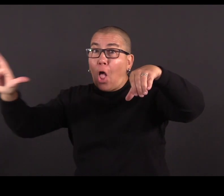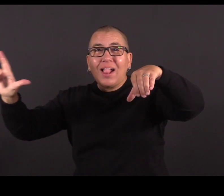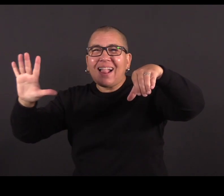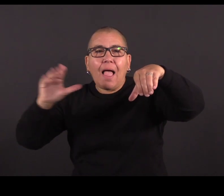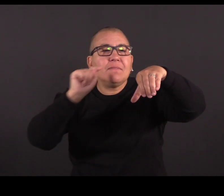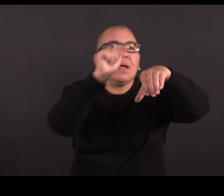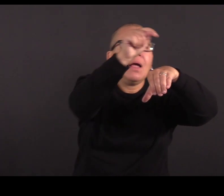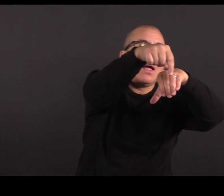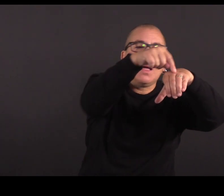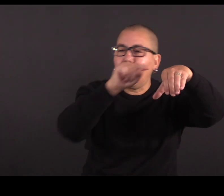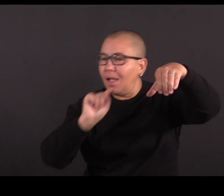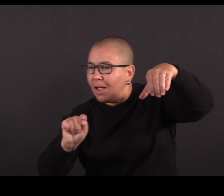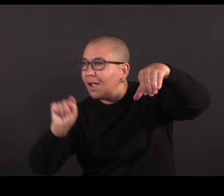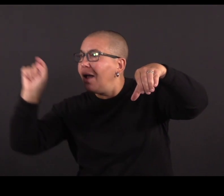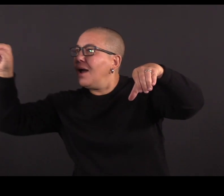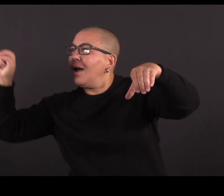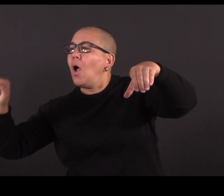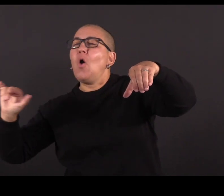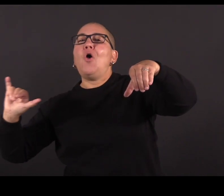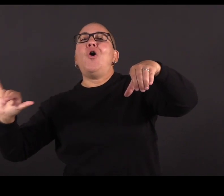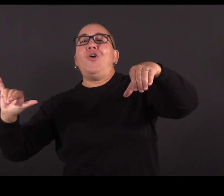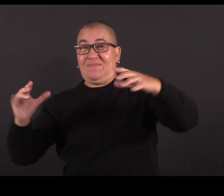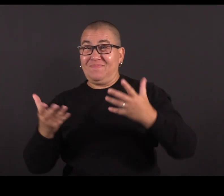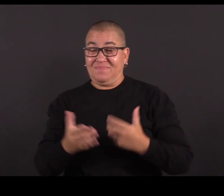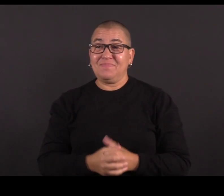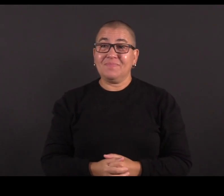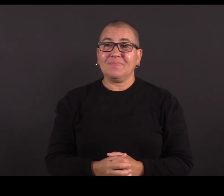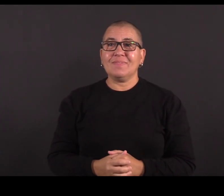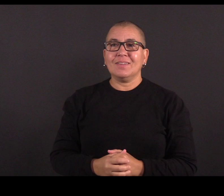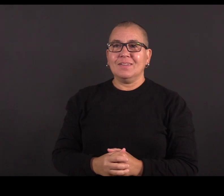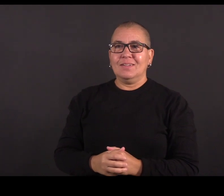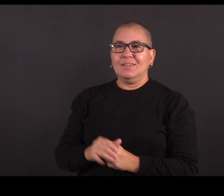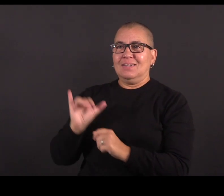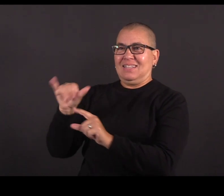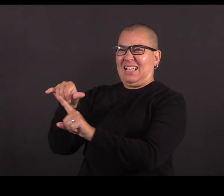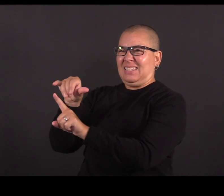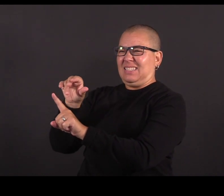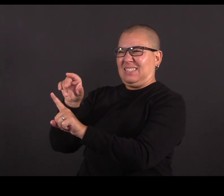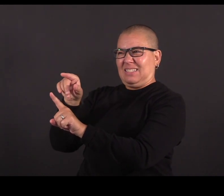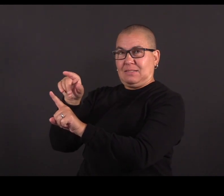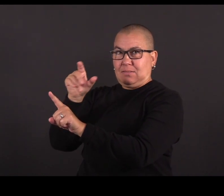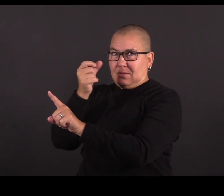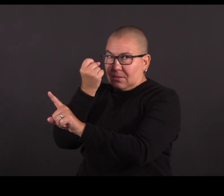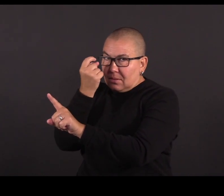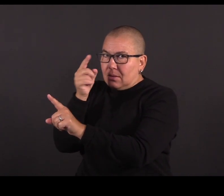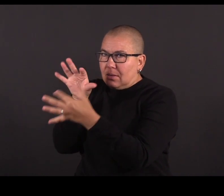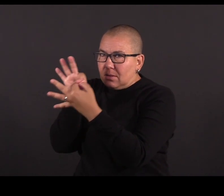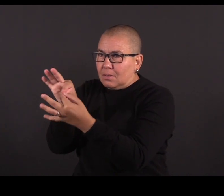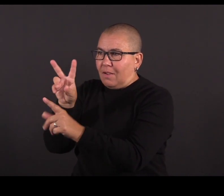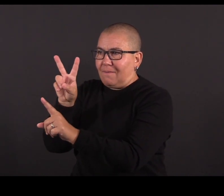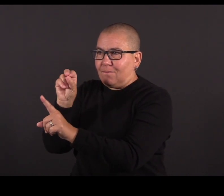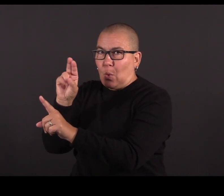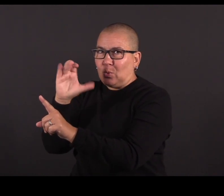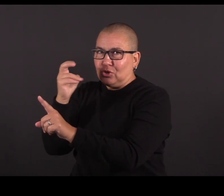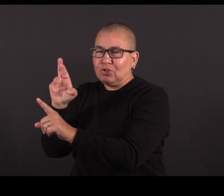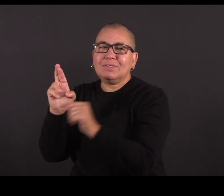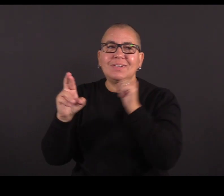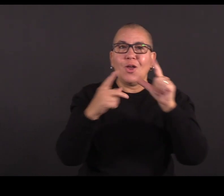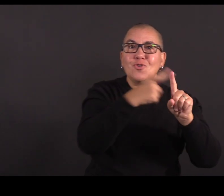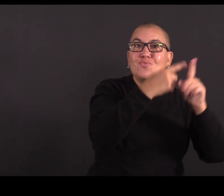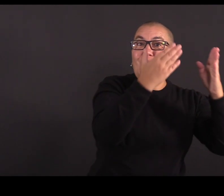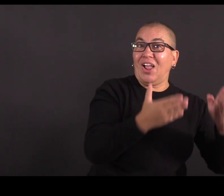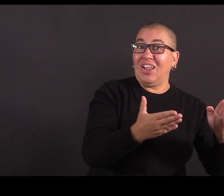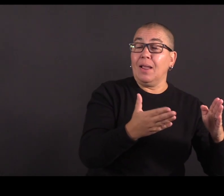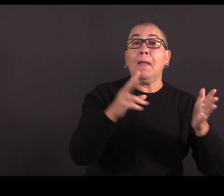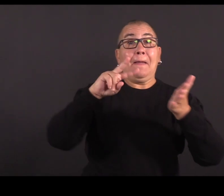The subsidy is attached to the unit, not the tenant. So if the tenant moves out, they cannot take the subsidy